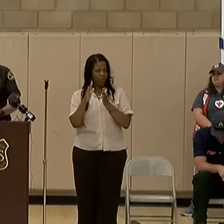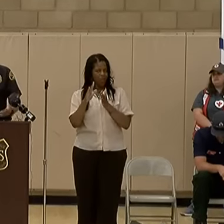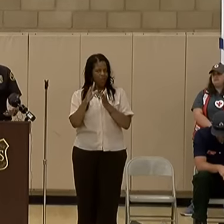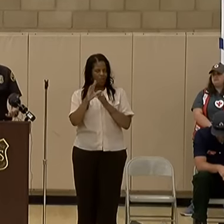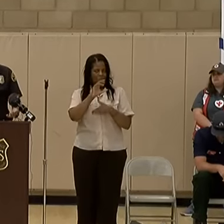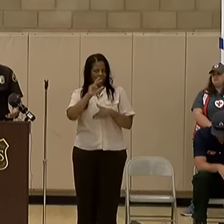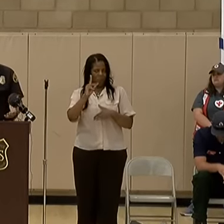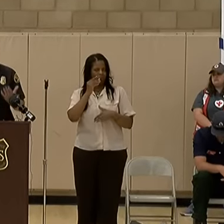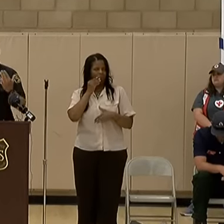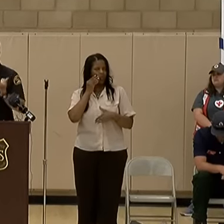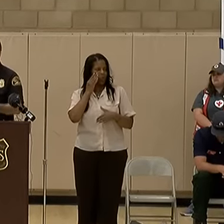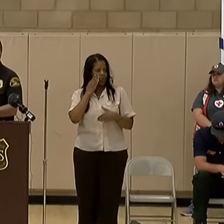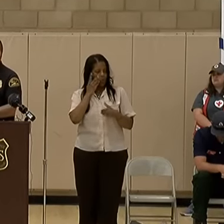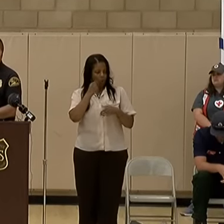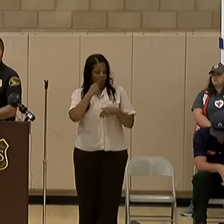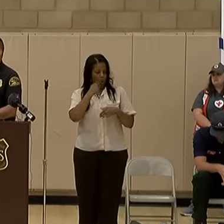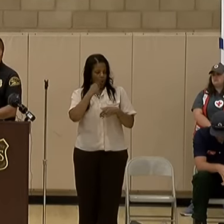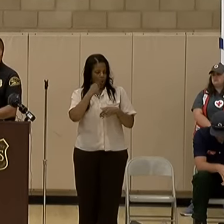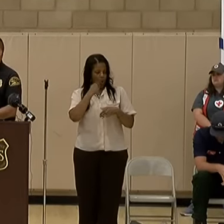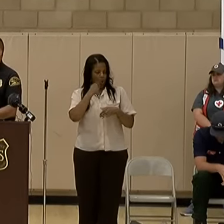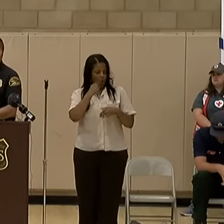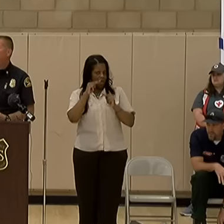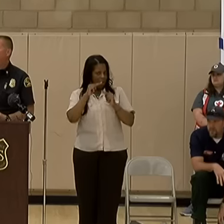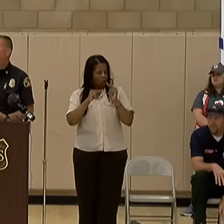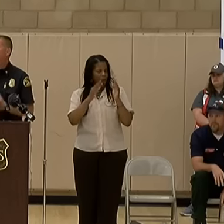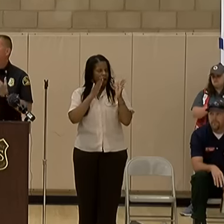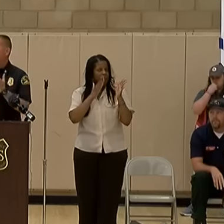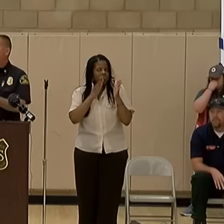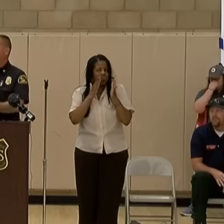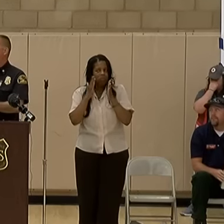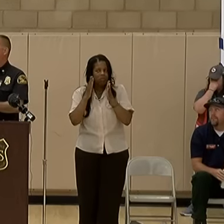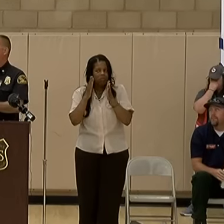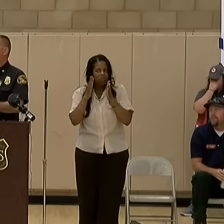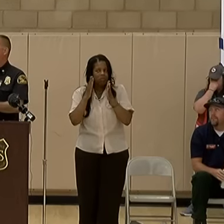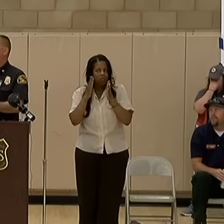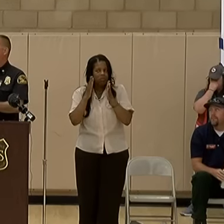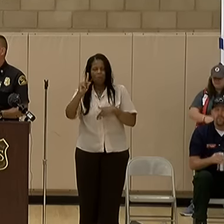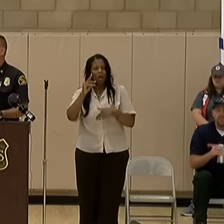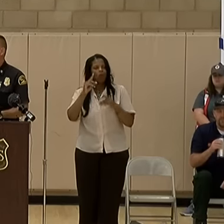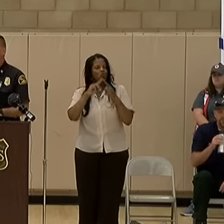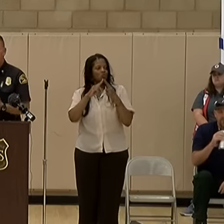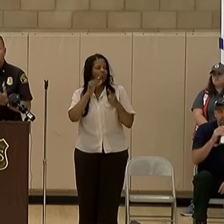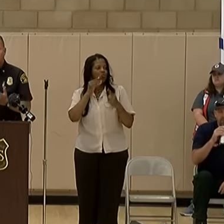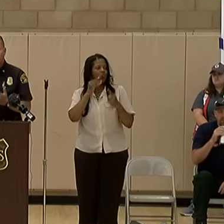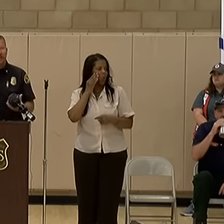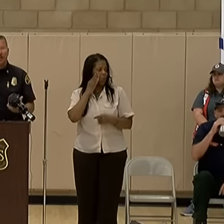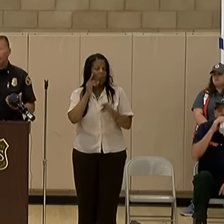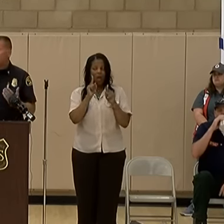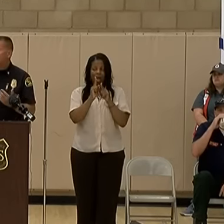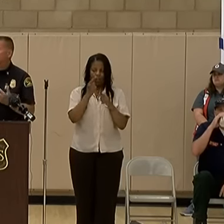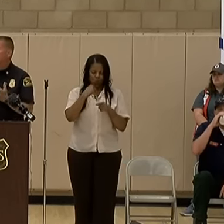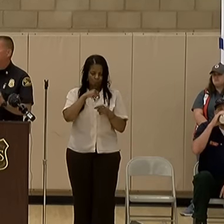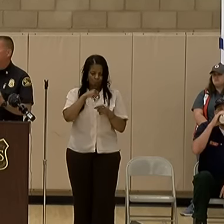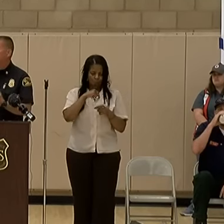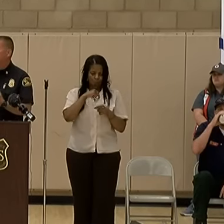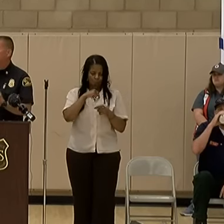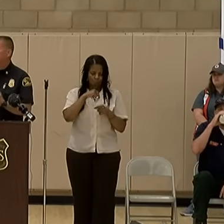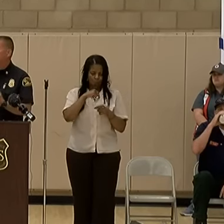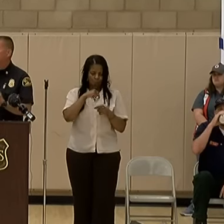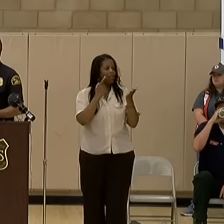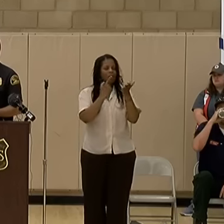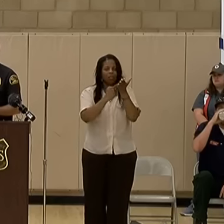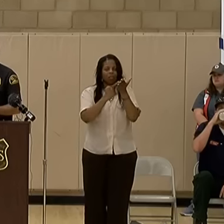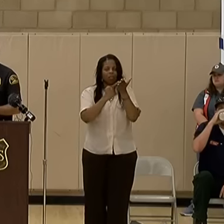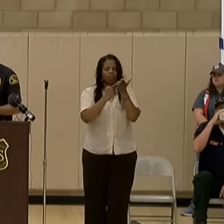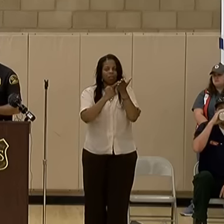for fighting the fire. We also build a repopulation plan to get you back into your home. As we discussed, we have some issues we need to